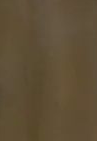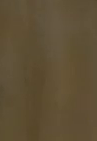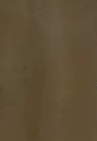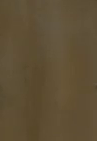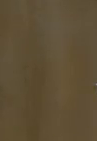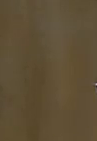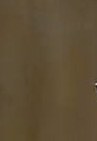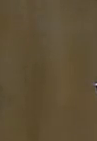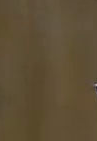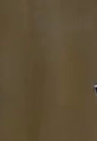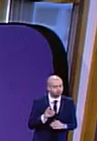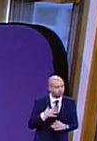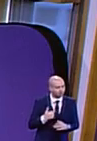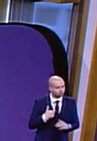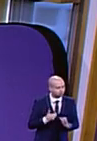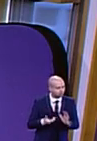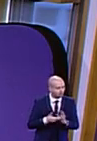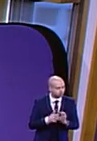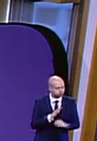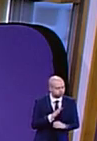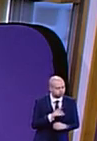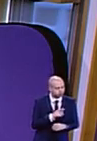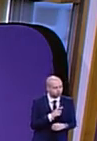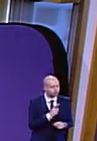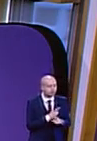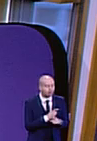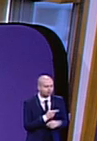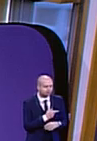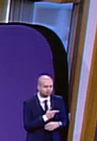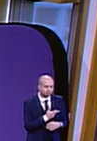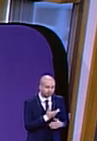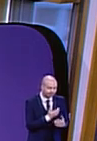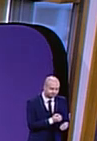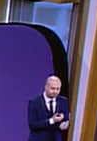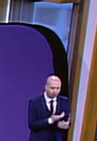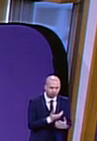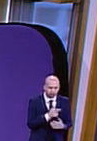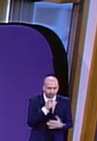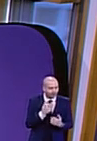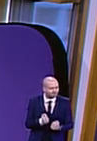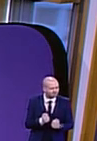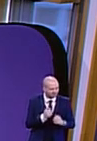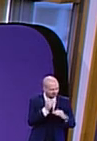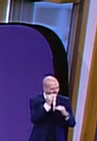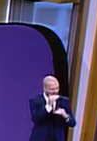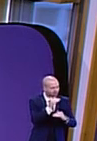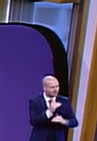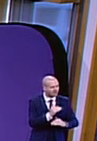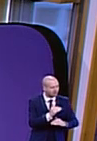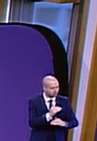Yeah. Well, in terms of the notion of is or is there not a kind of hierarchy, I think it's worth flagging up that